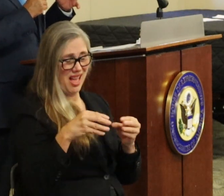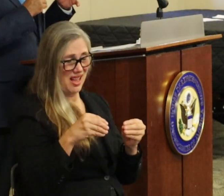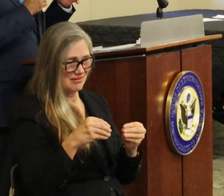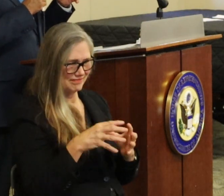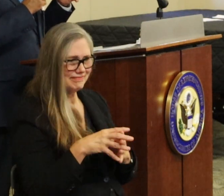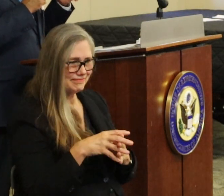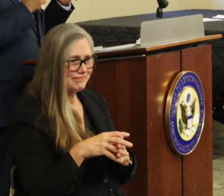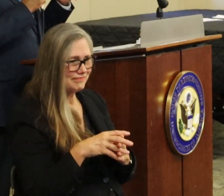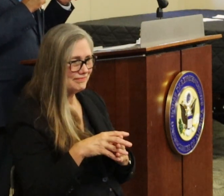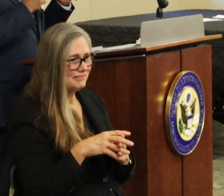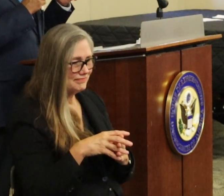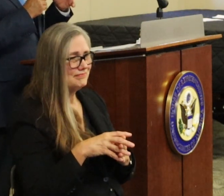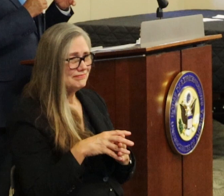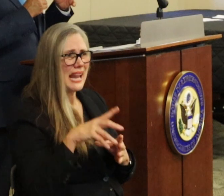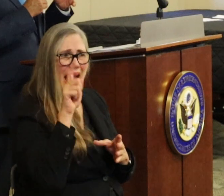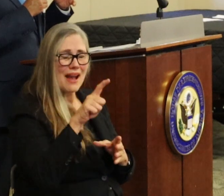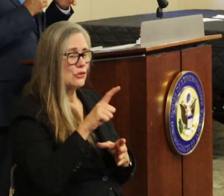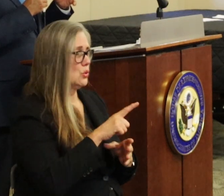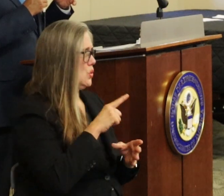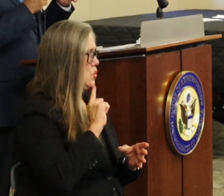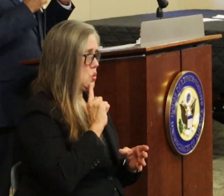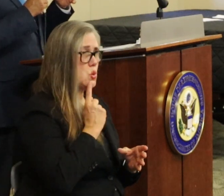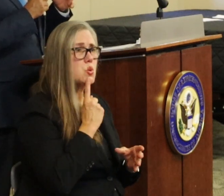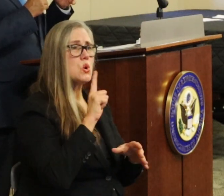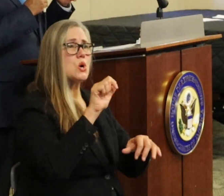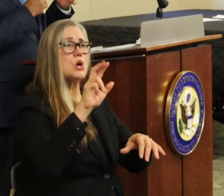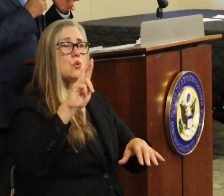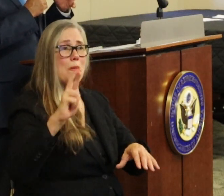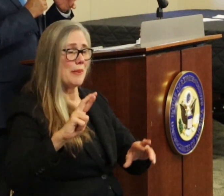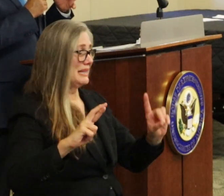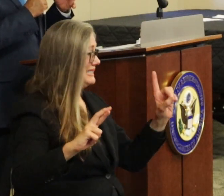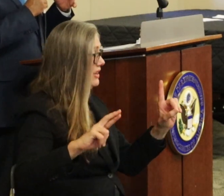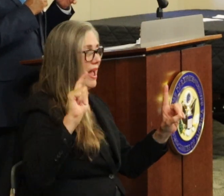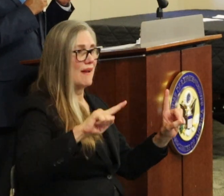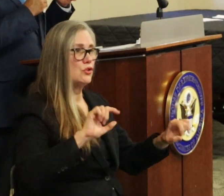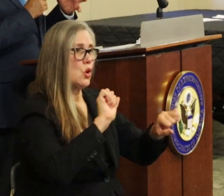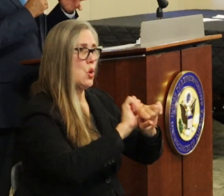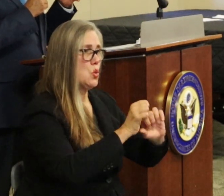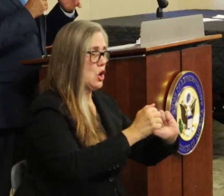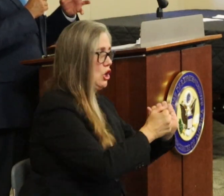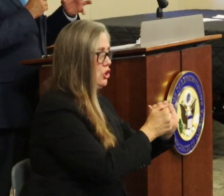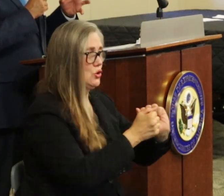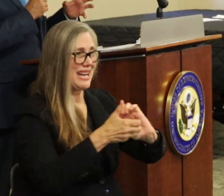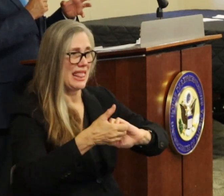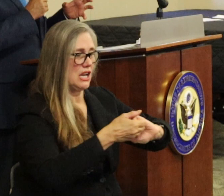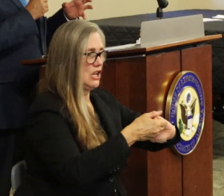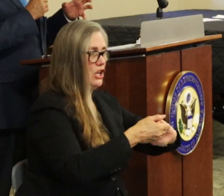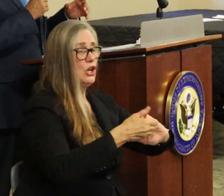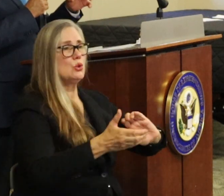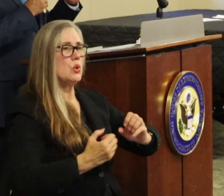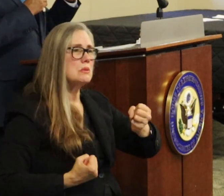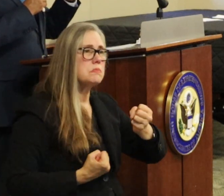amount of collaboration between Republicans and Democrats to move those reforms